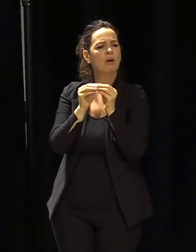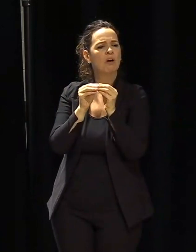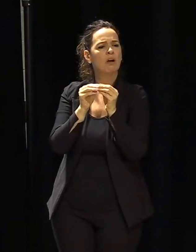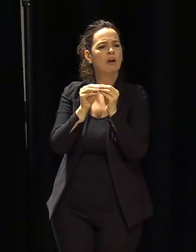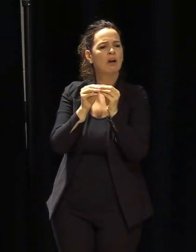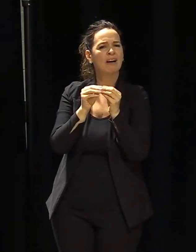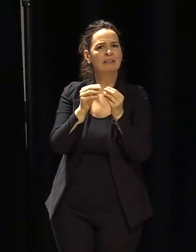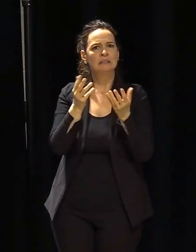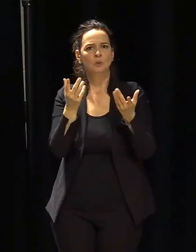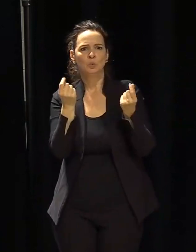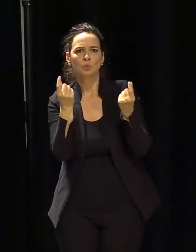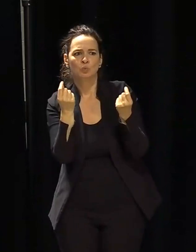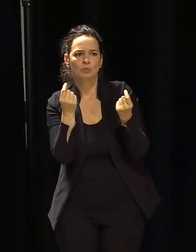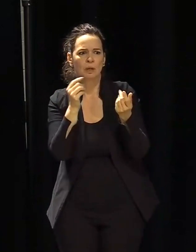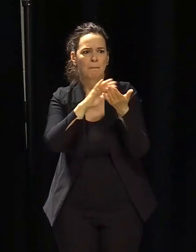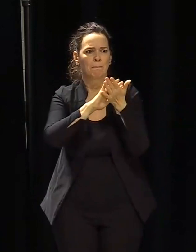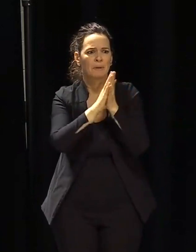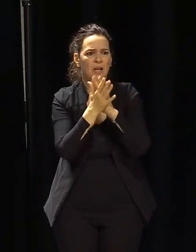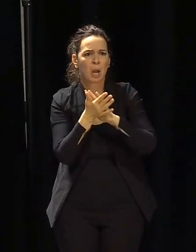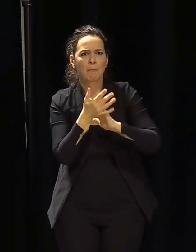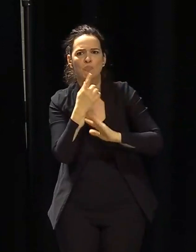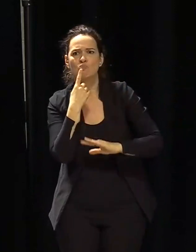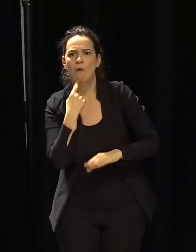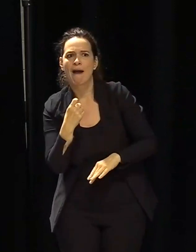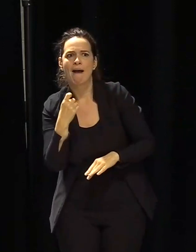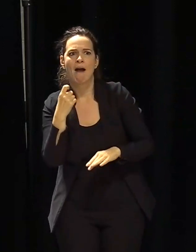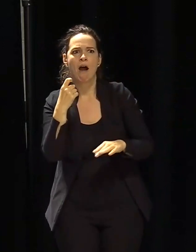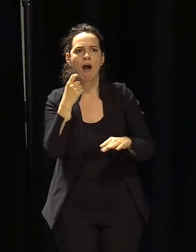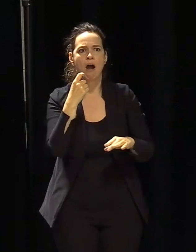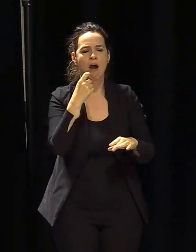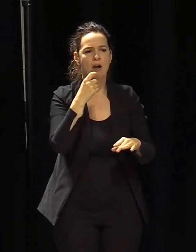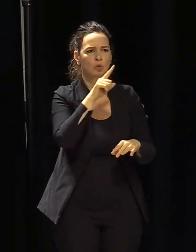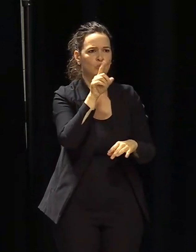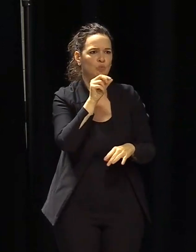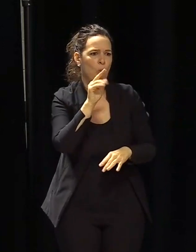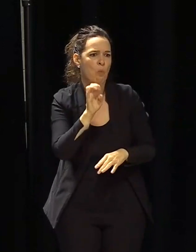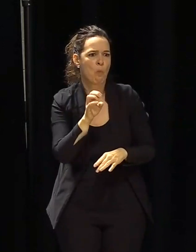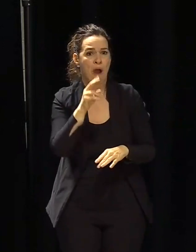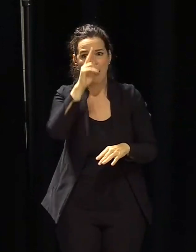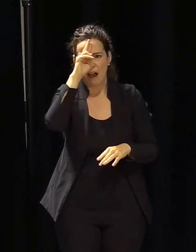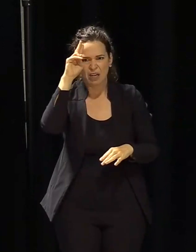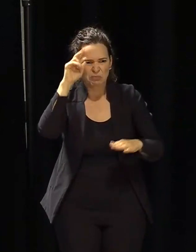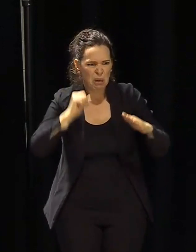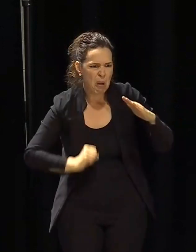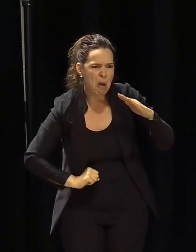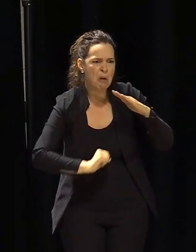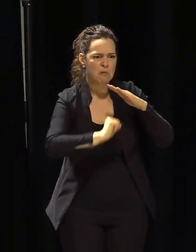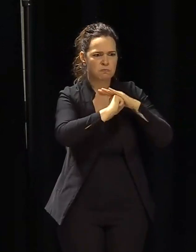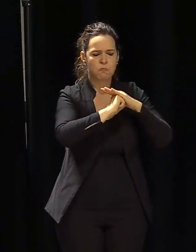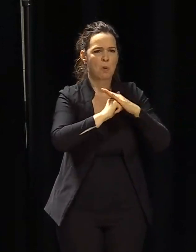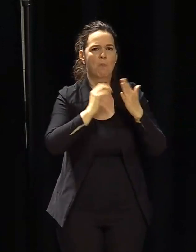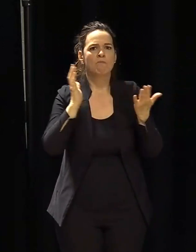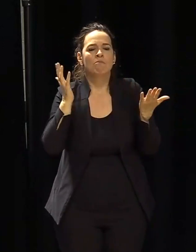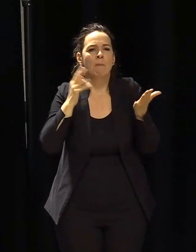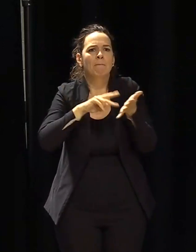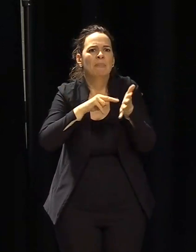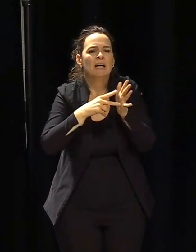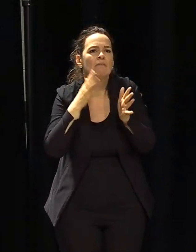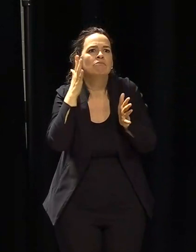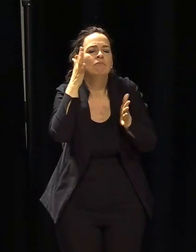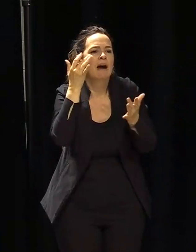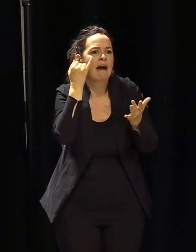hospital capacity meets that threshold that the governor just imposed today? Really, just what does that mean for Onondaga County? I know dining